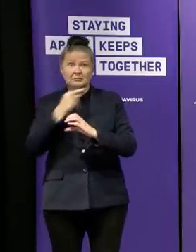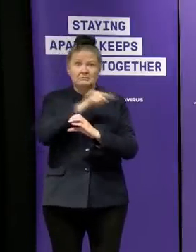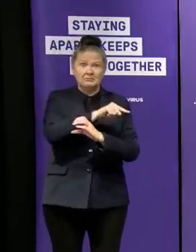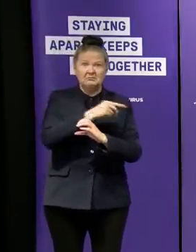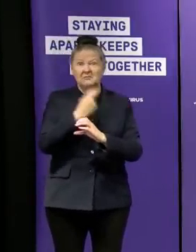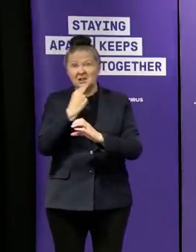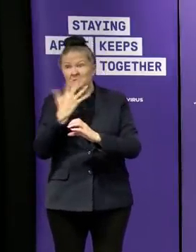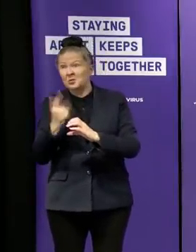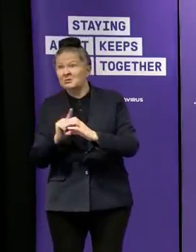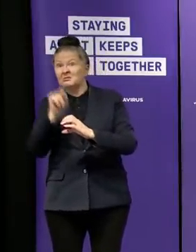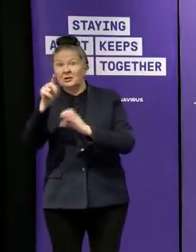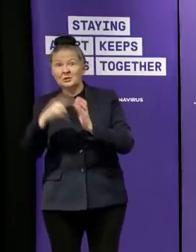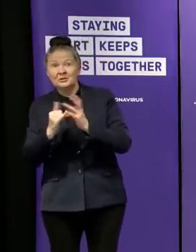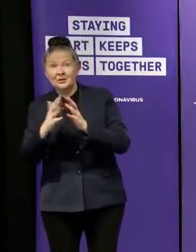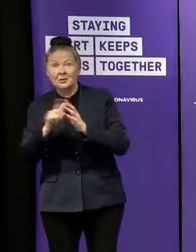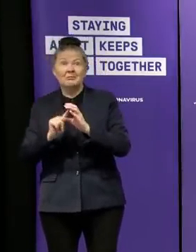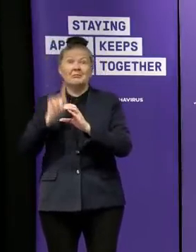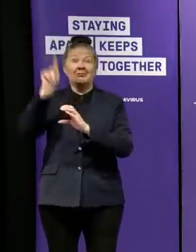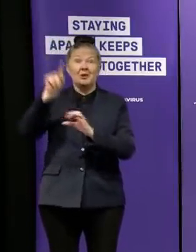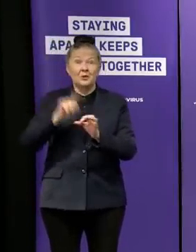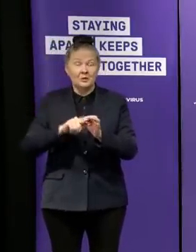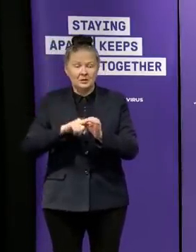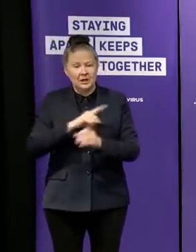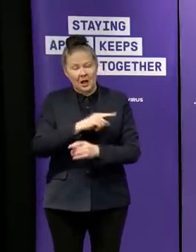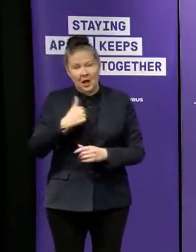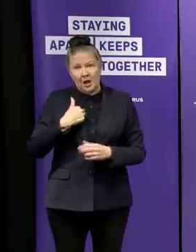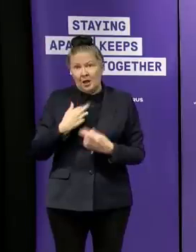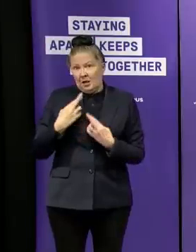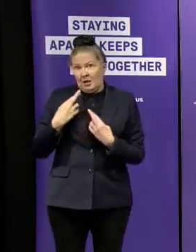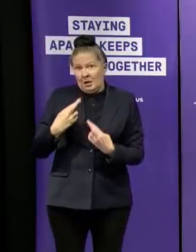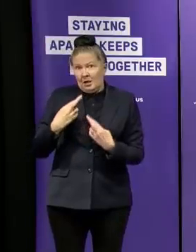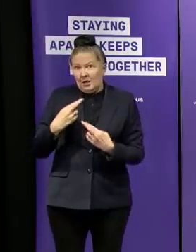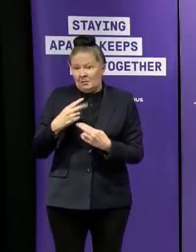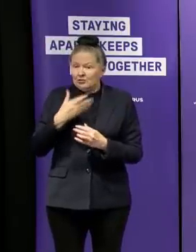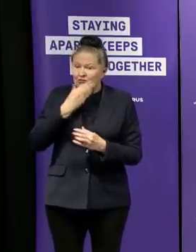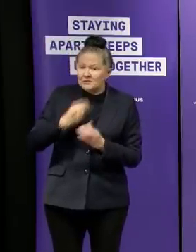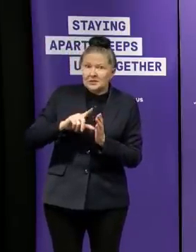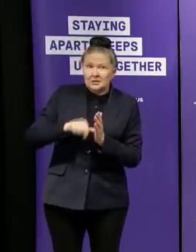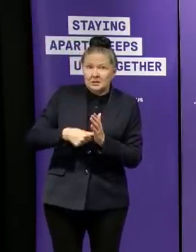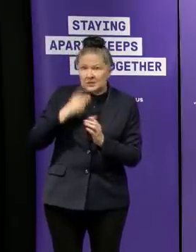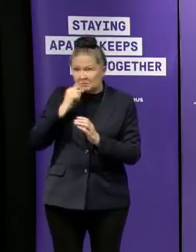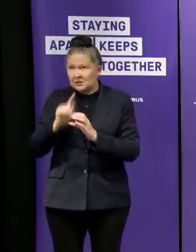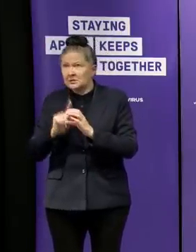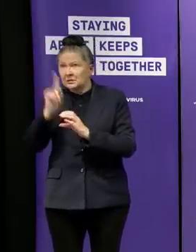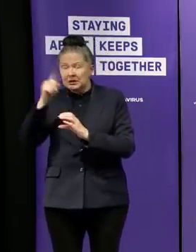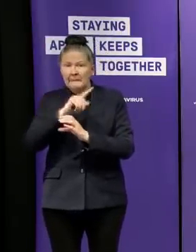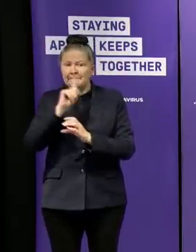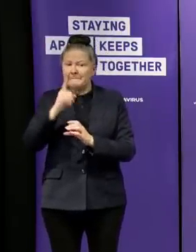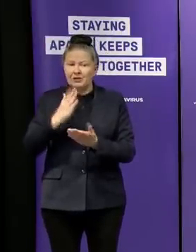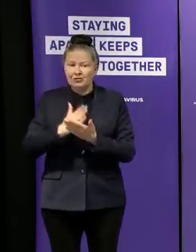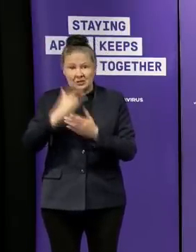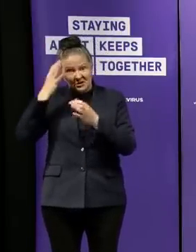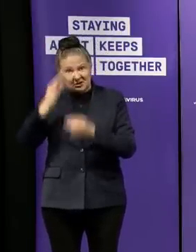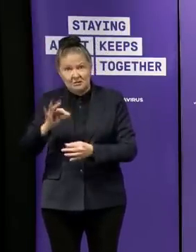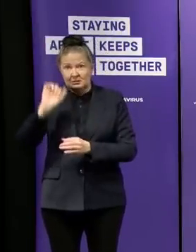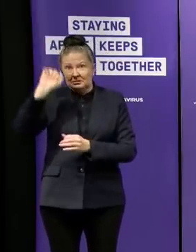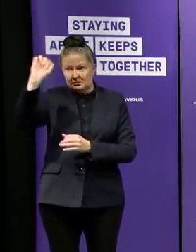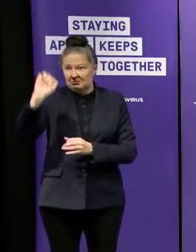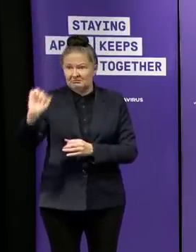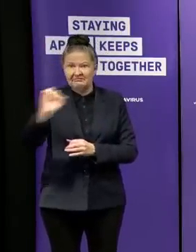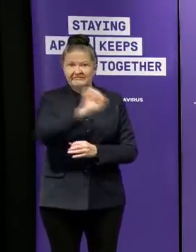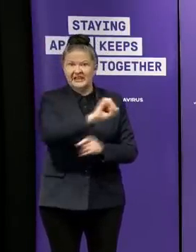I'd like to have a situation by Christmas where people can travel much more freely. The borders with other states is a matter for other states,